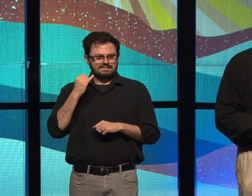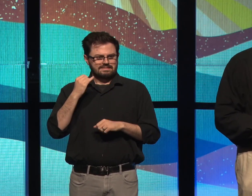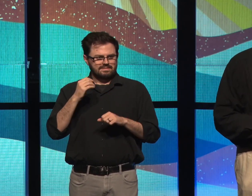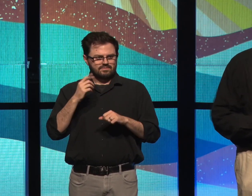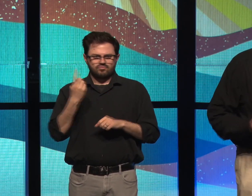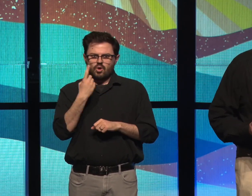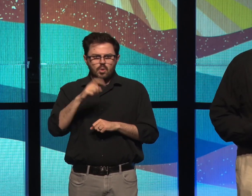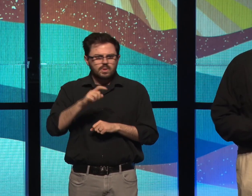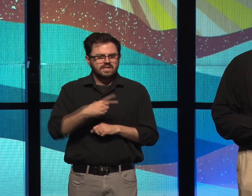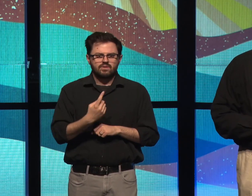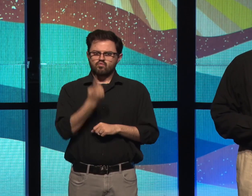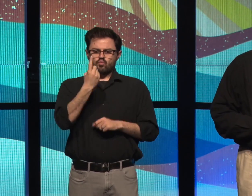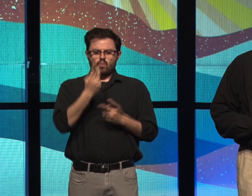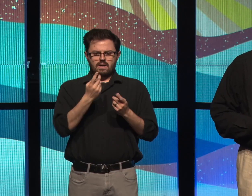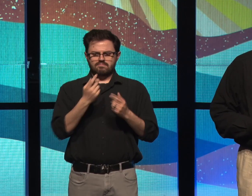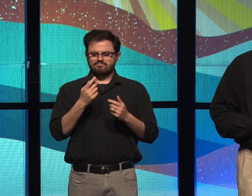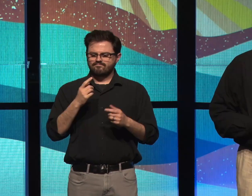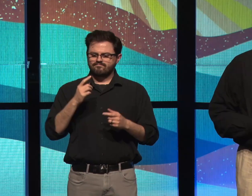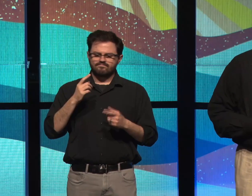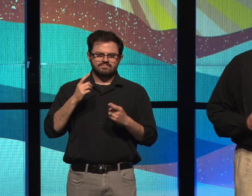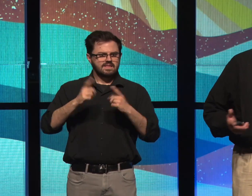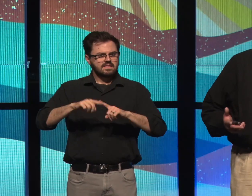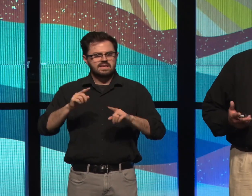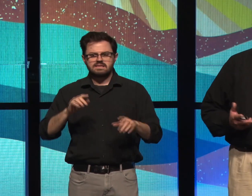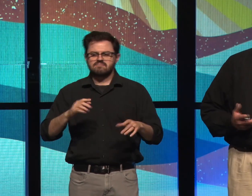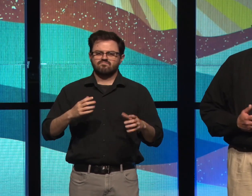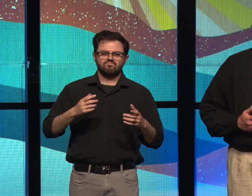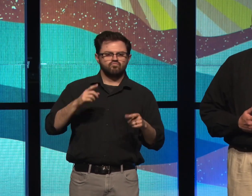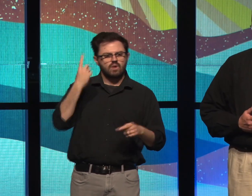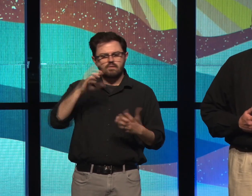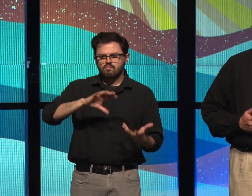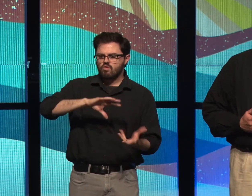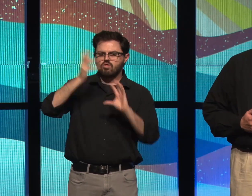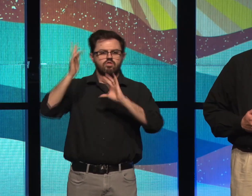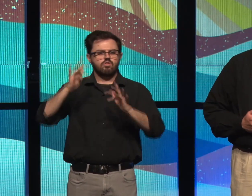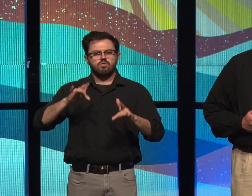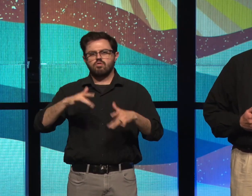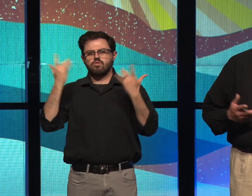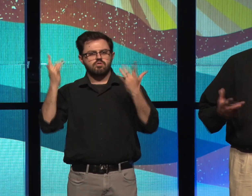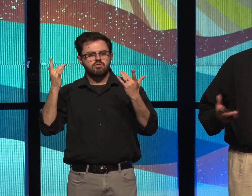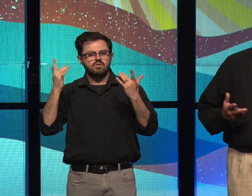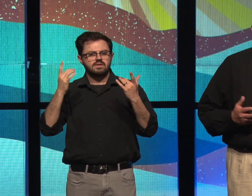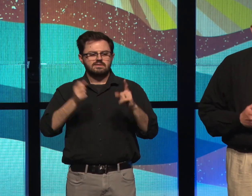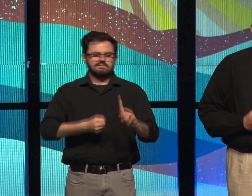job, a health emergency, many other reasons